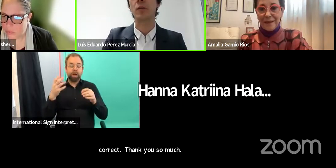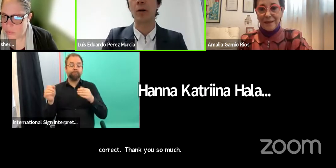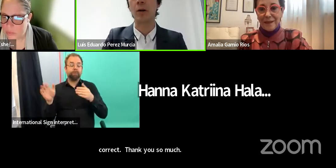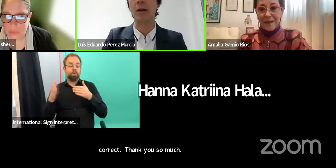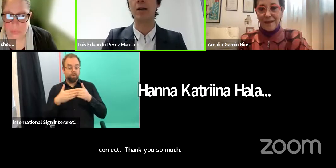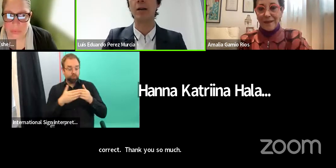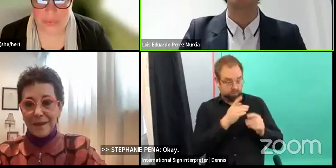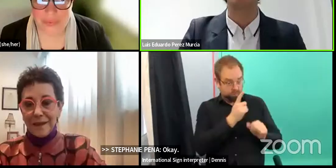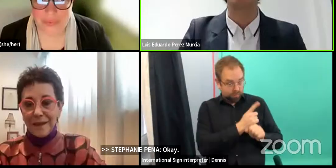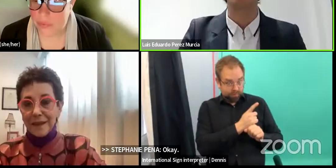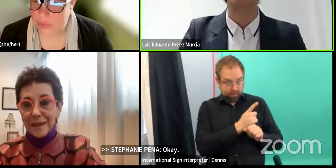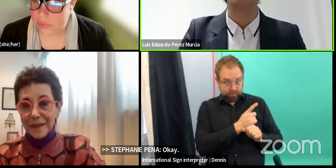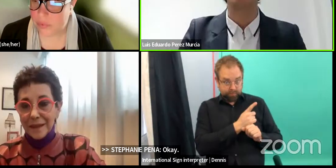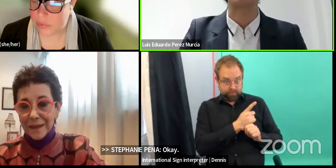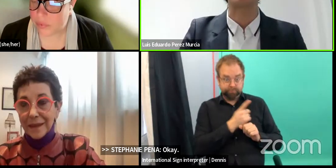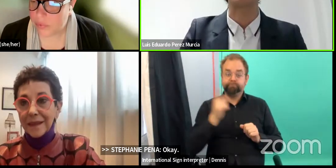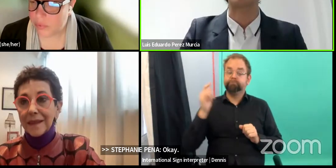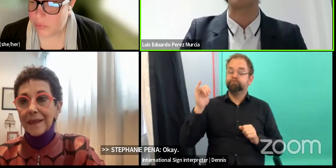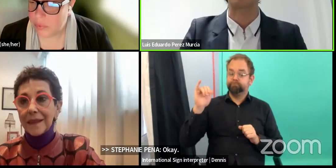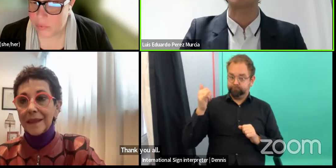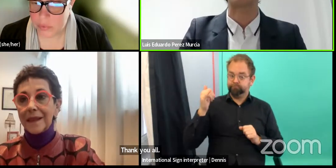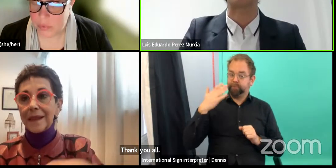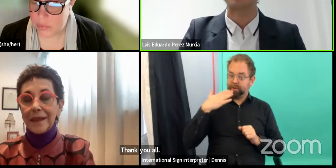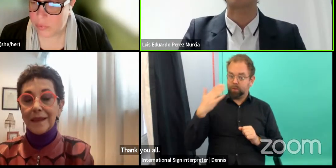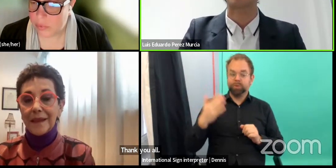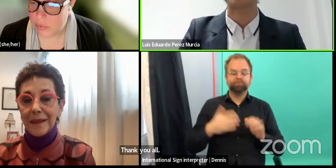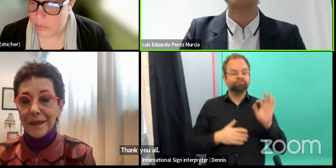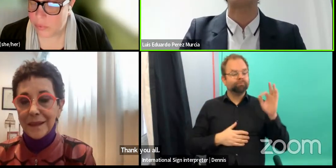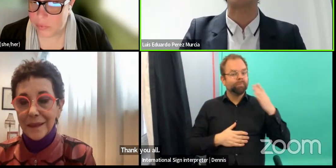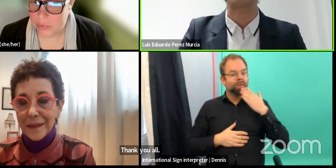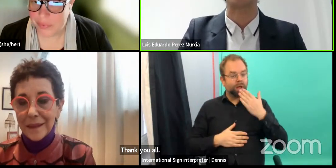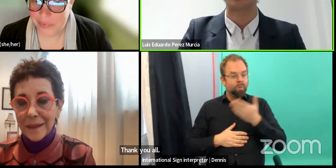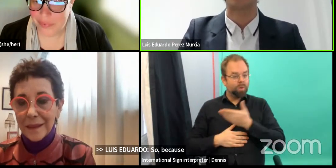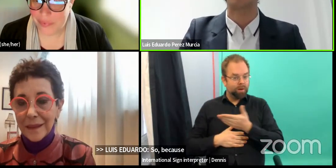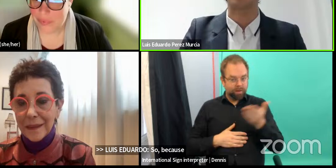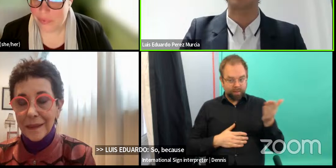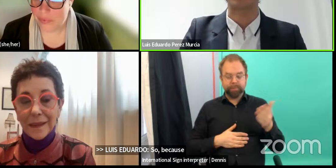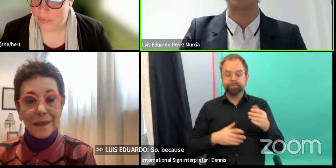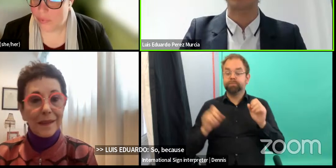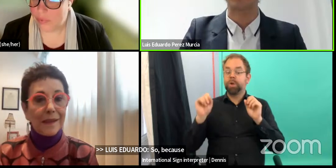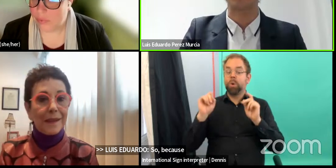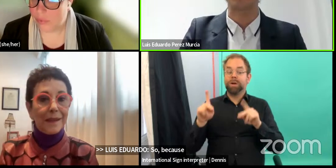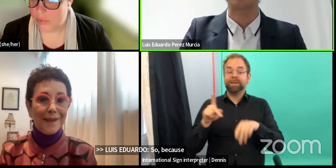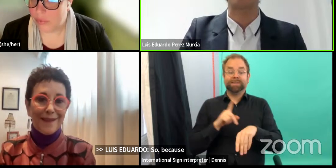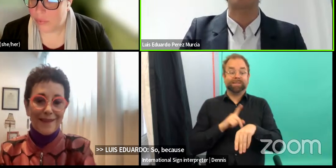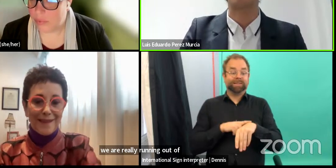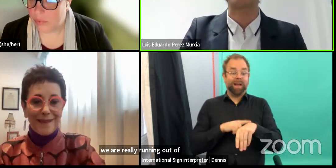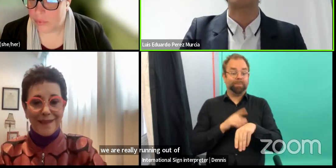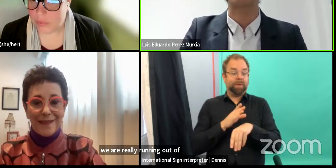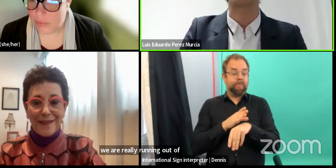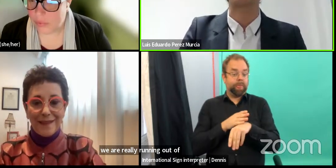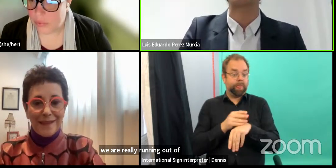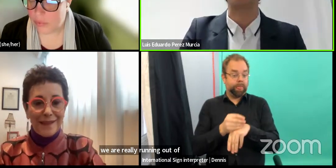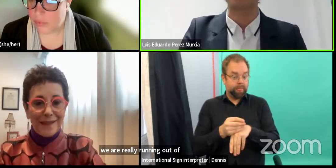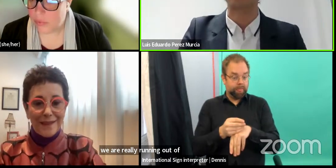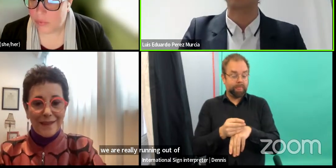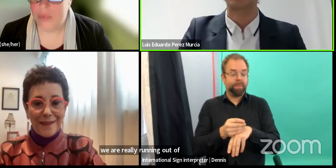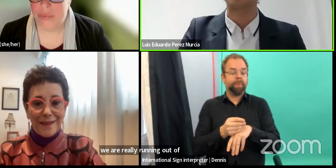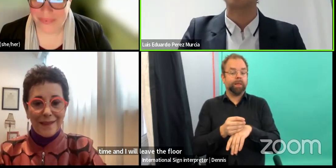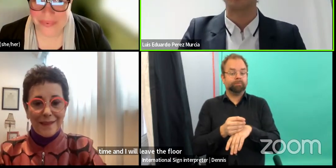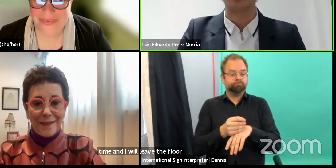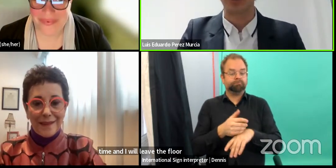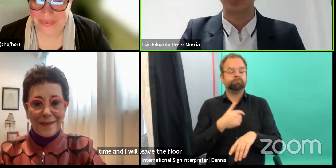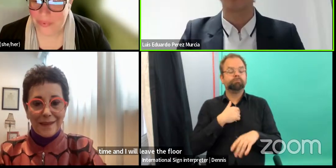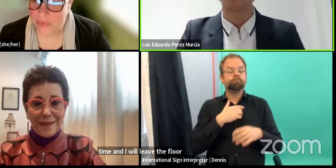colleague Kuselwa, who has some announcements to make related to our disability inclusive